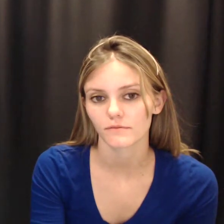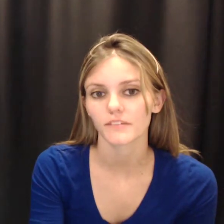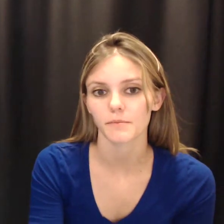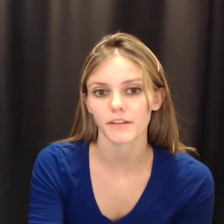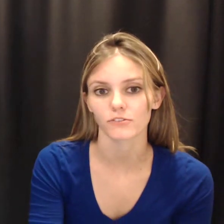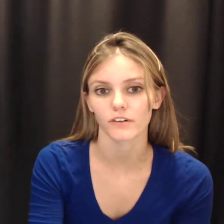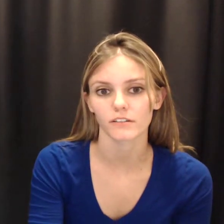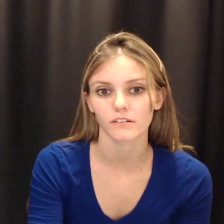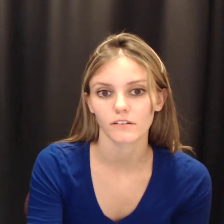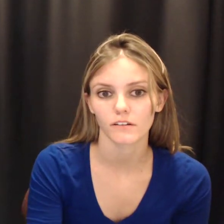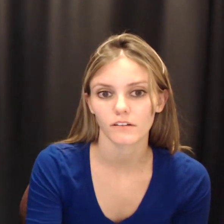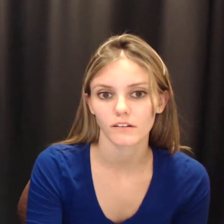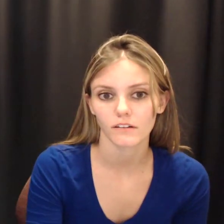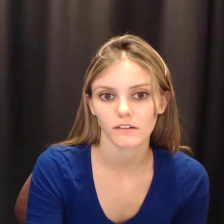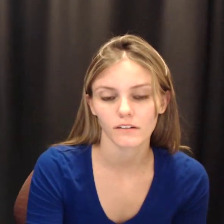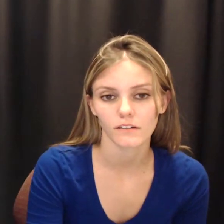Yep, that's correct.